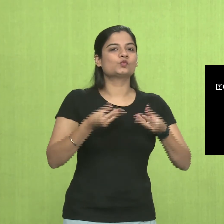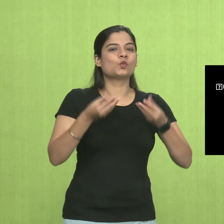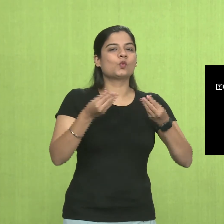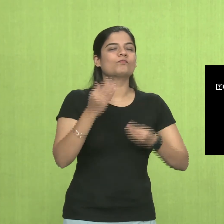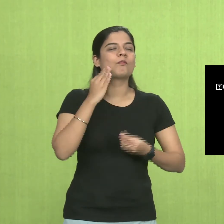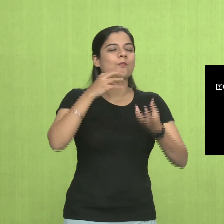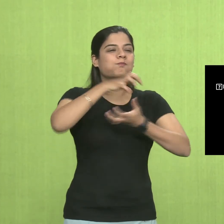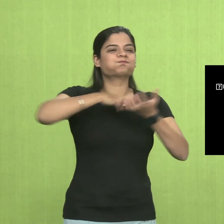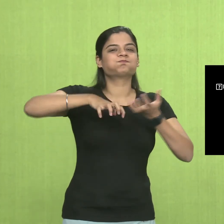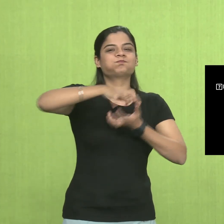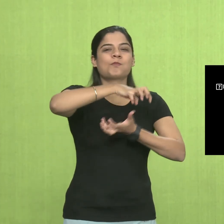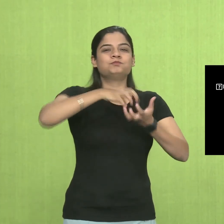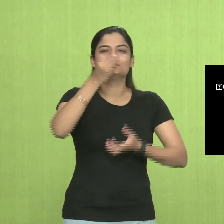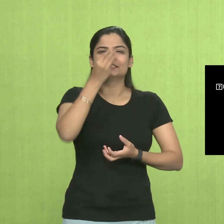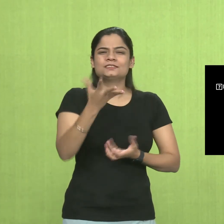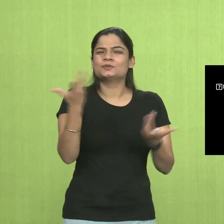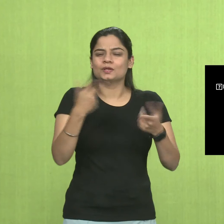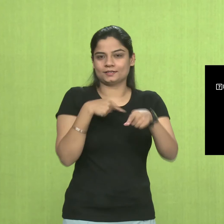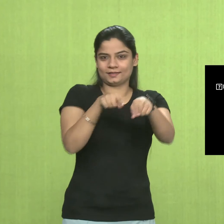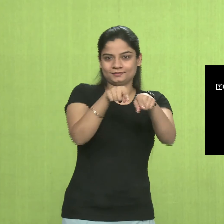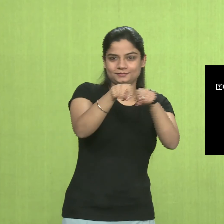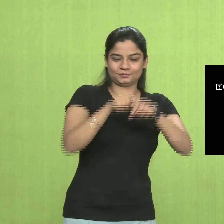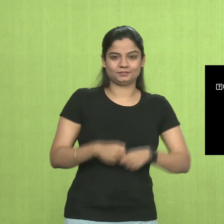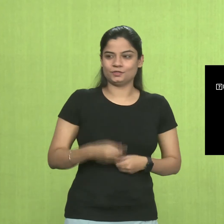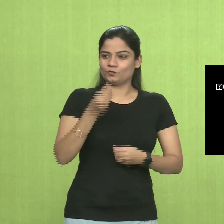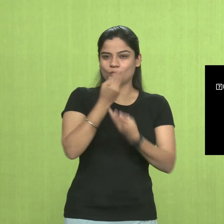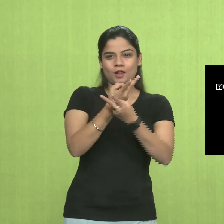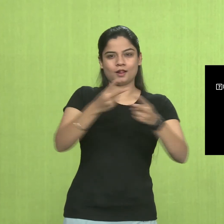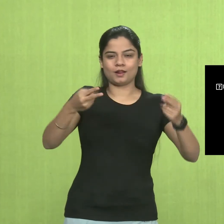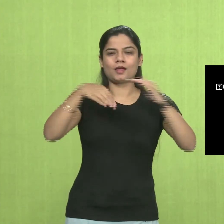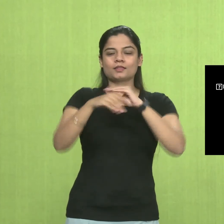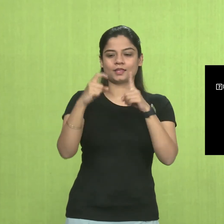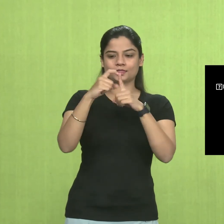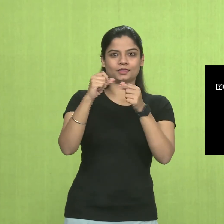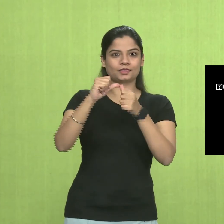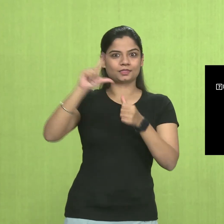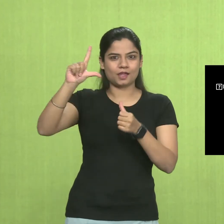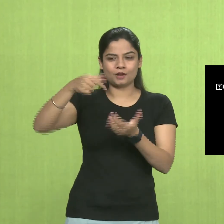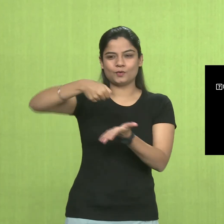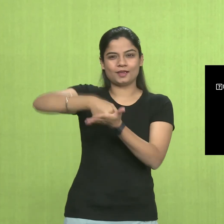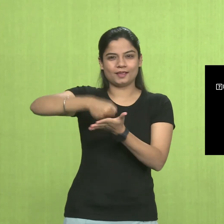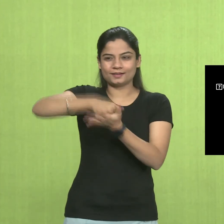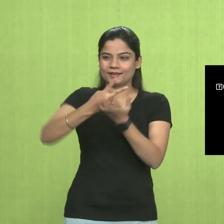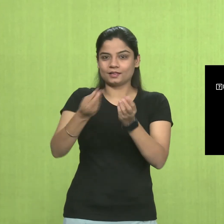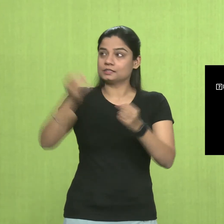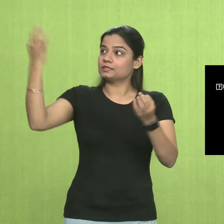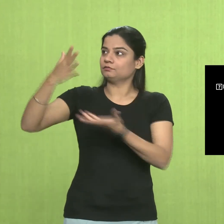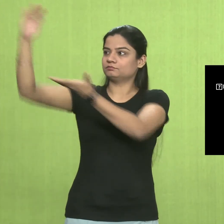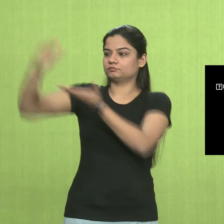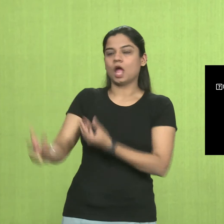food is softer and it is easily chewable. For example, dal, etc. When we buy from the market, we can't directly eat